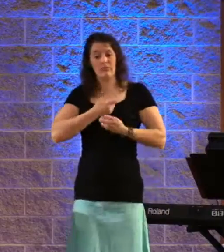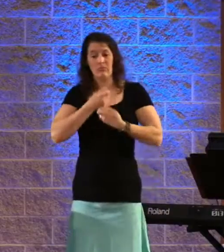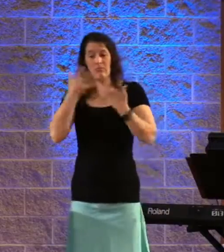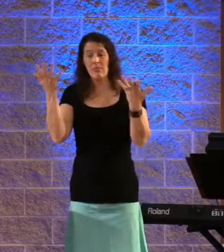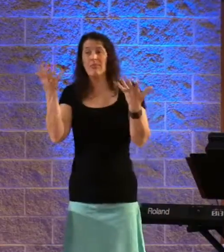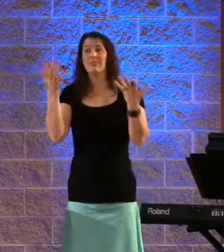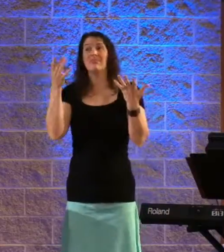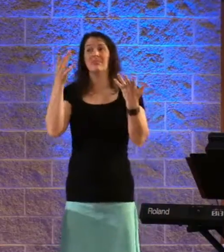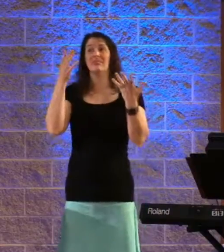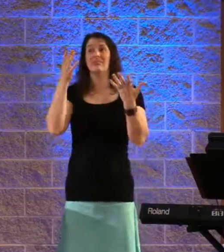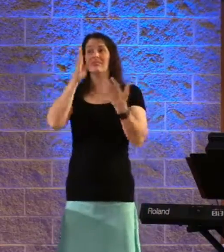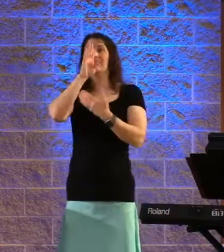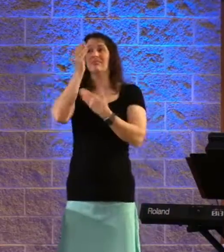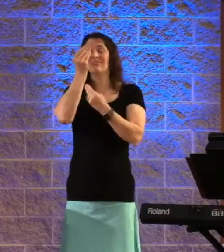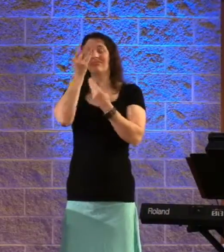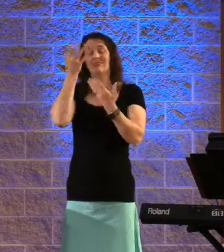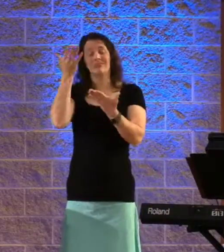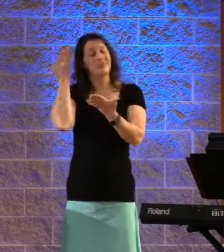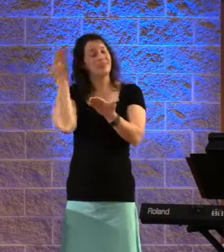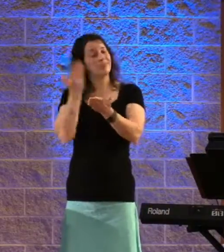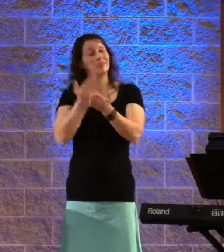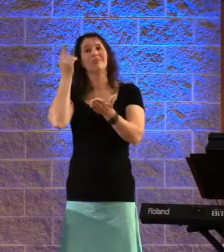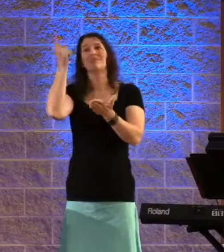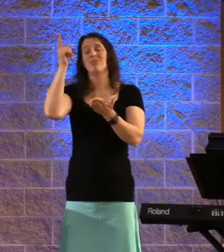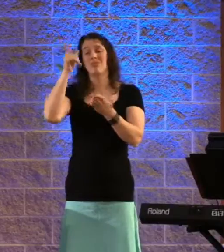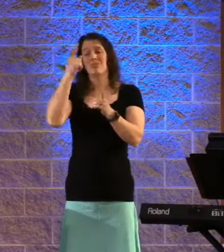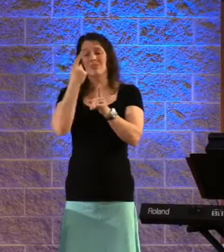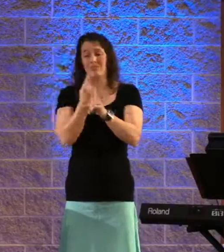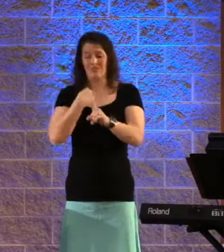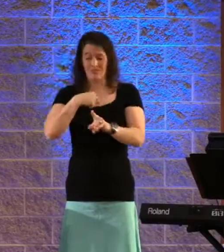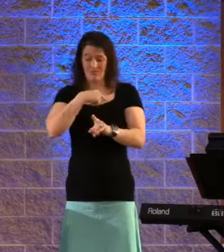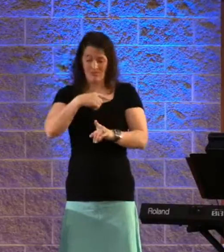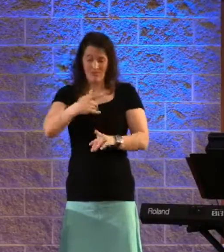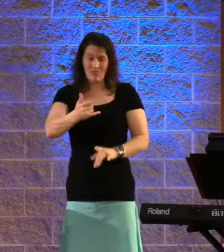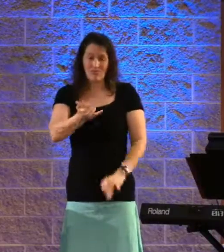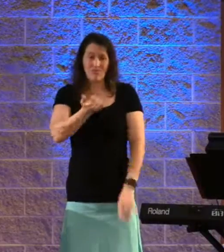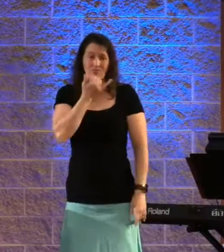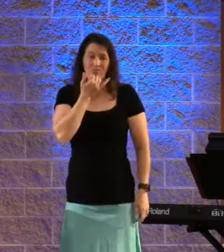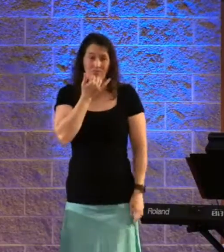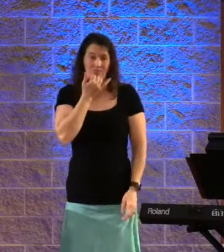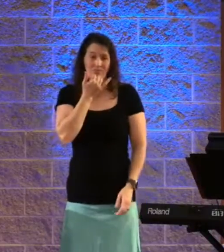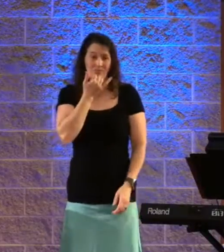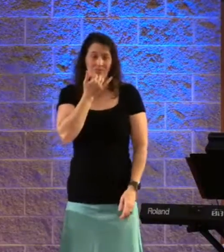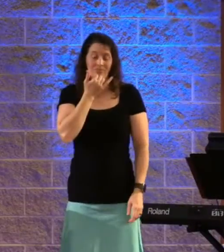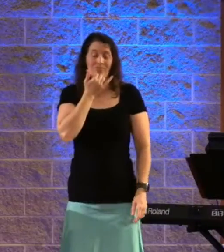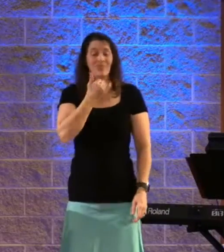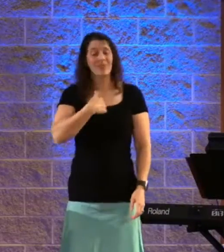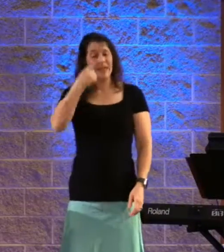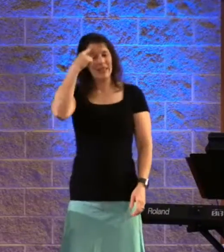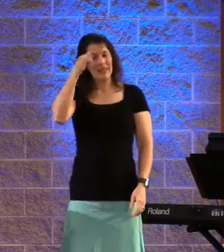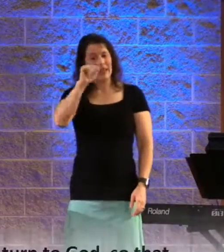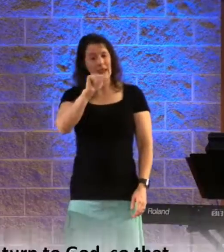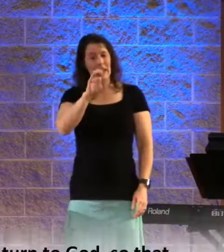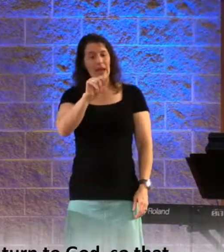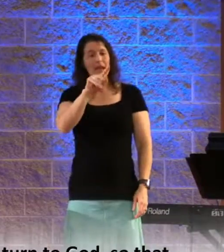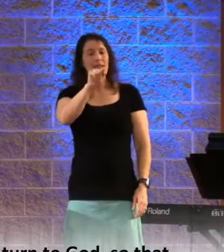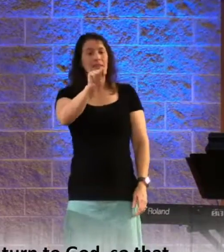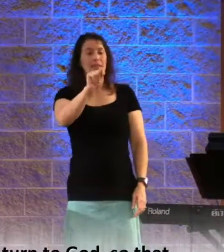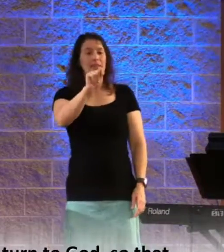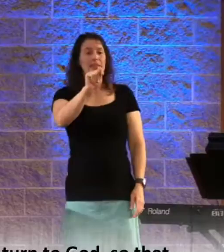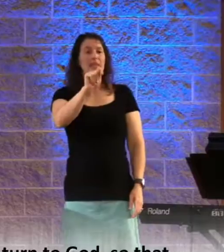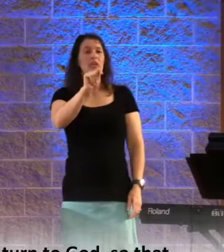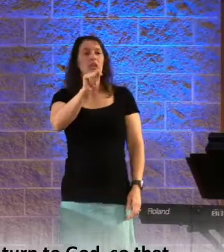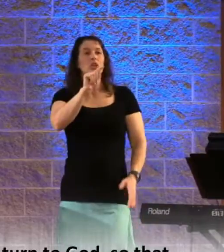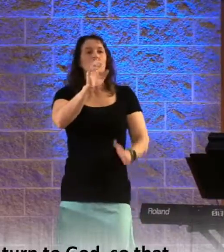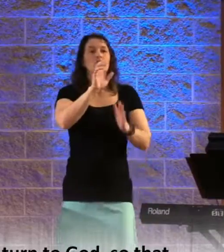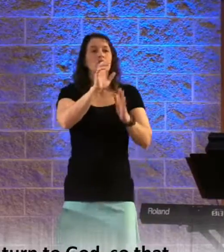that He was right and that we were wrong. I think of Acts chapter 3, verse